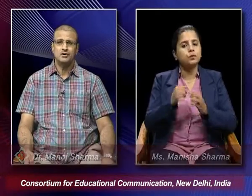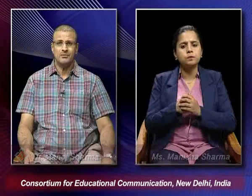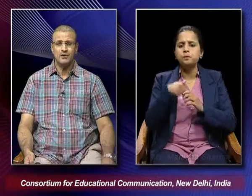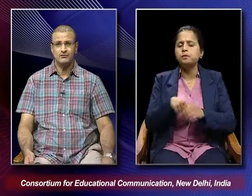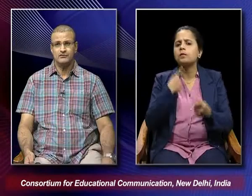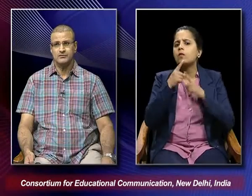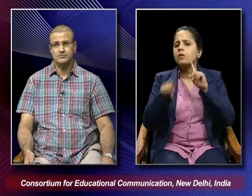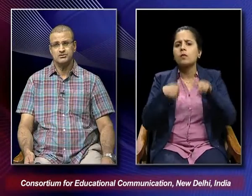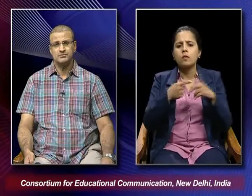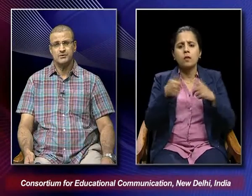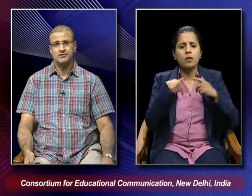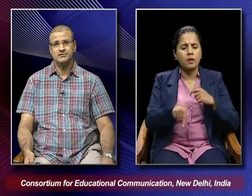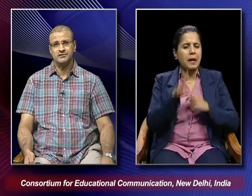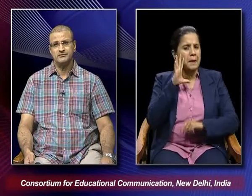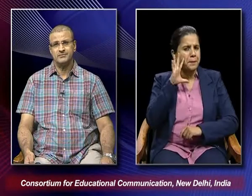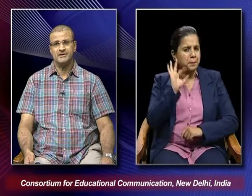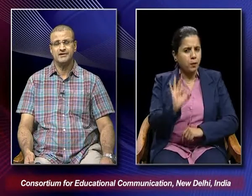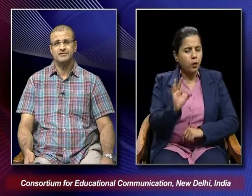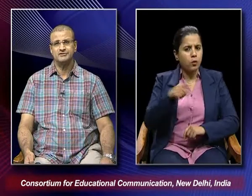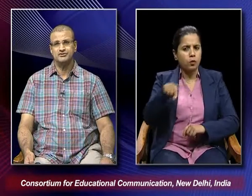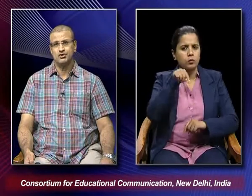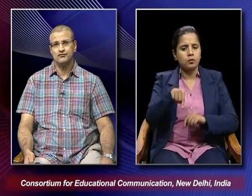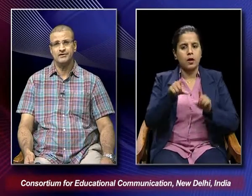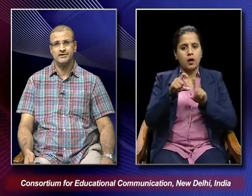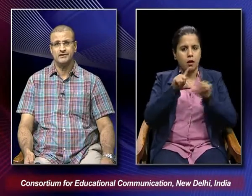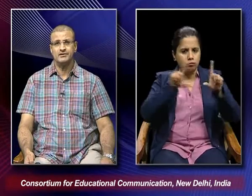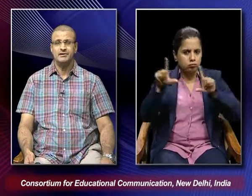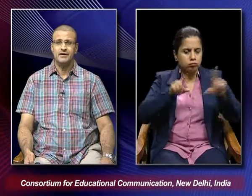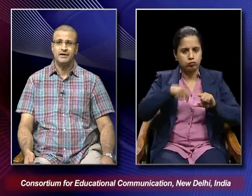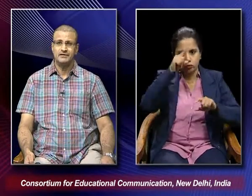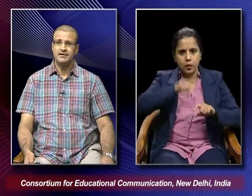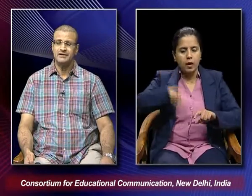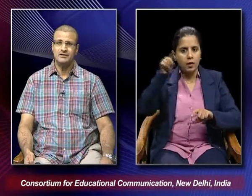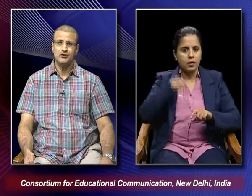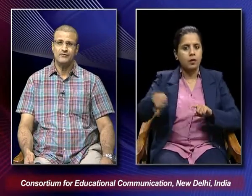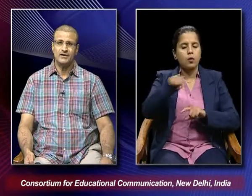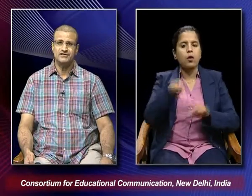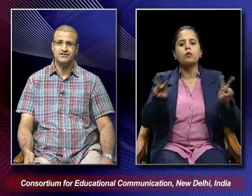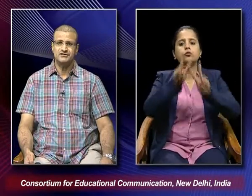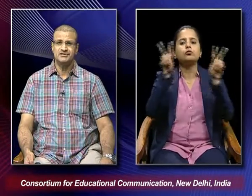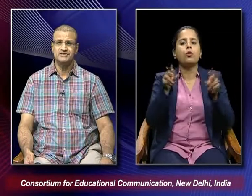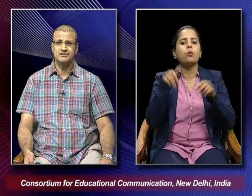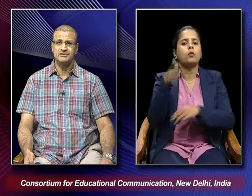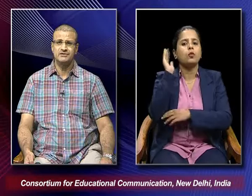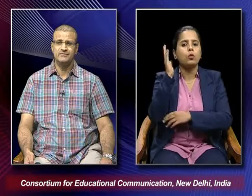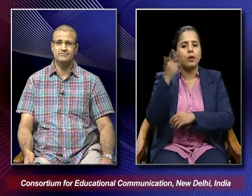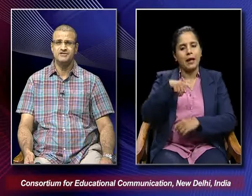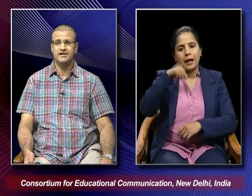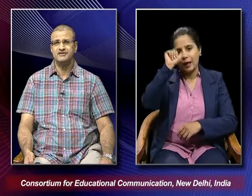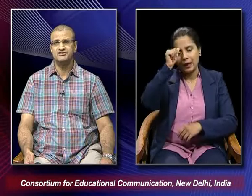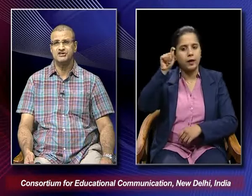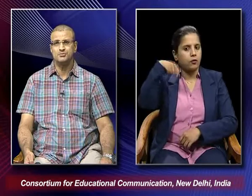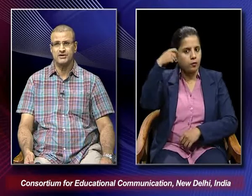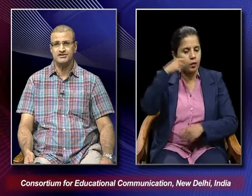talk about one of the most important film directors of India, and the title of our lecture is Hindi Films